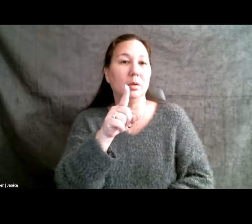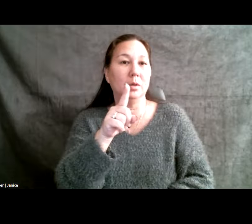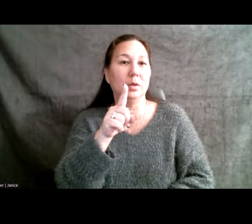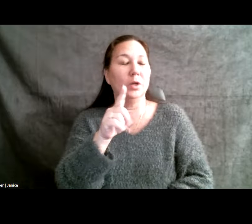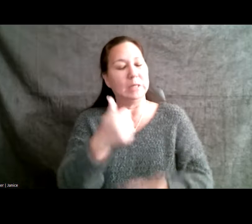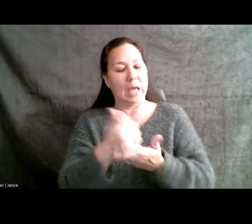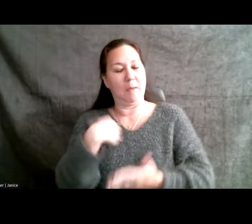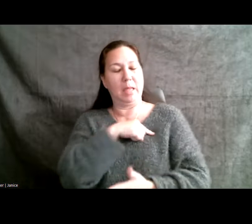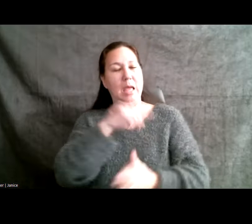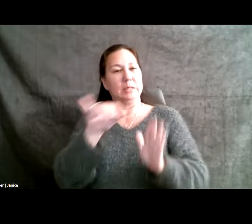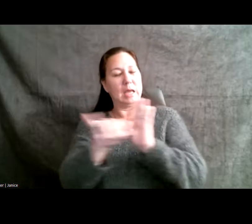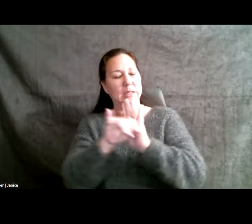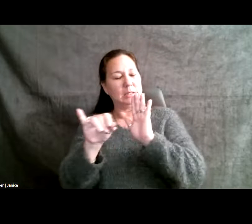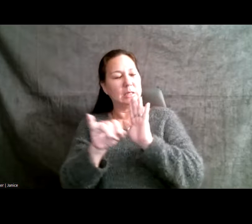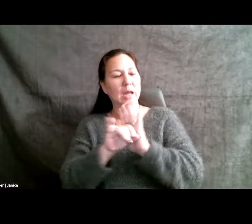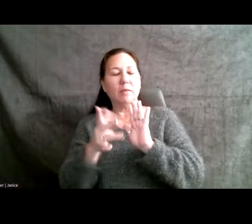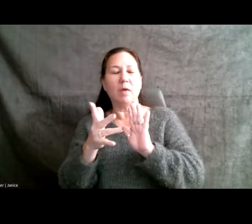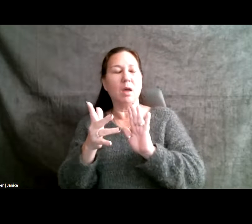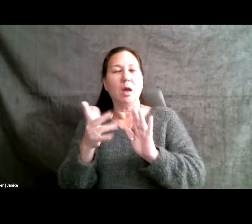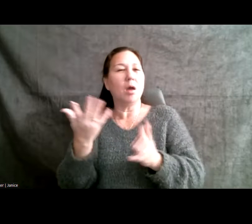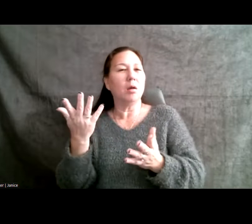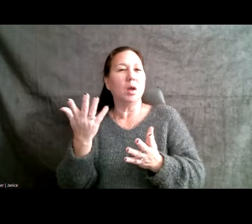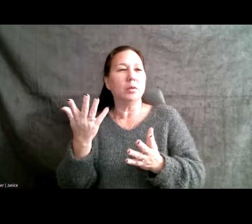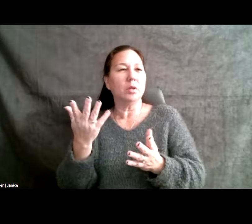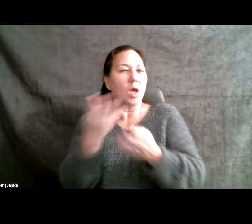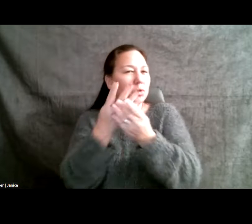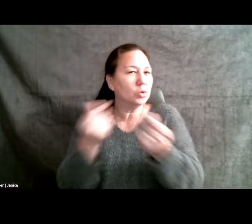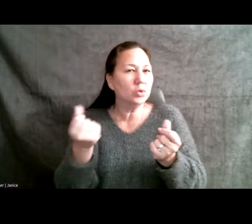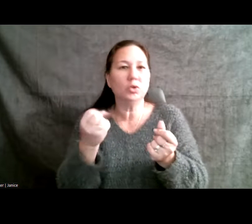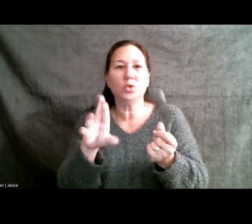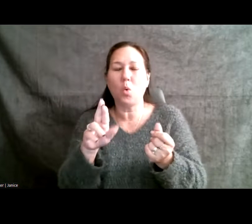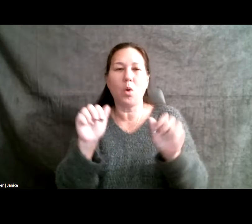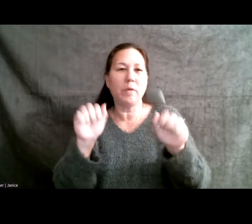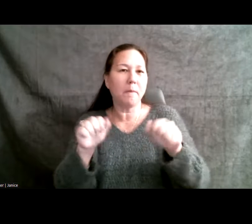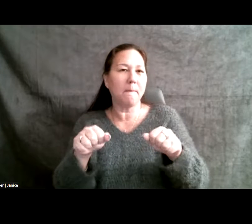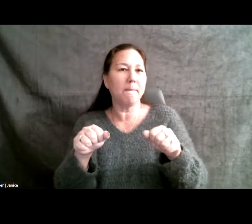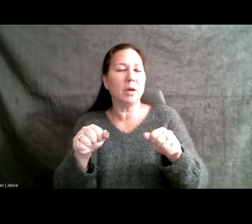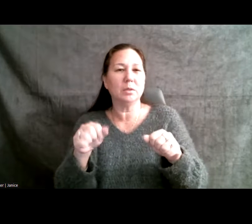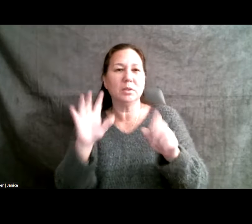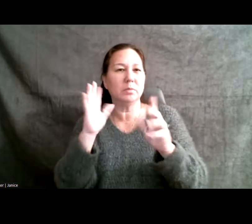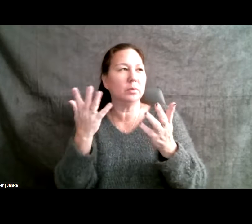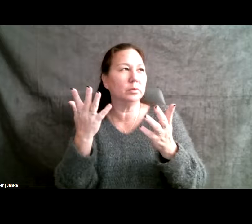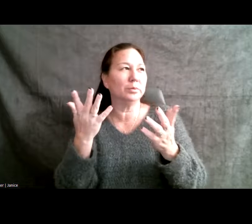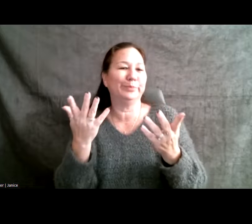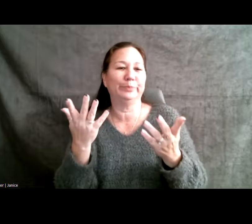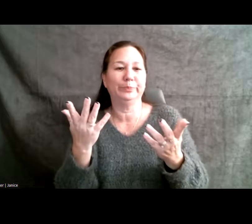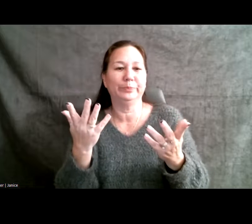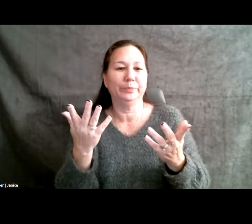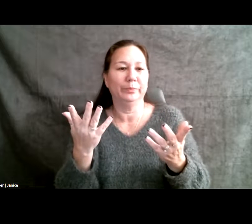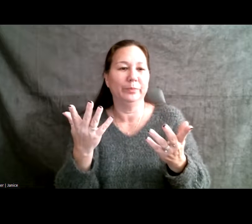identify possible solutions or proposals about how we could tweak the definition or rethink it.